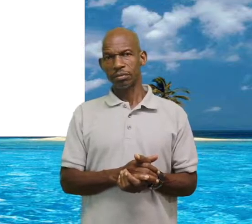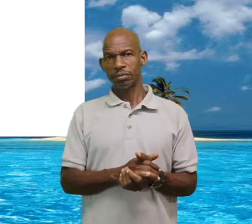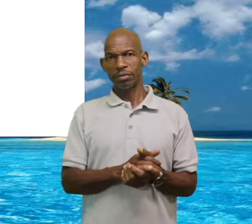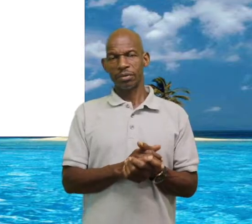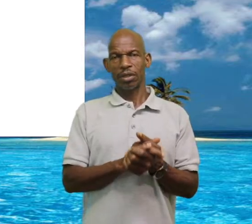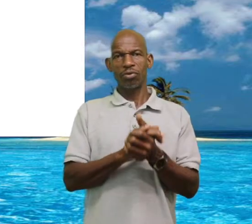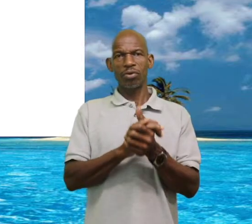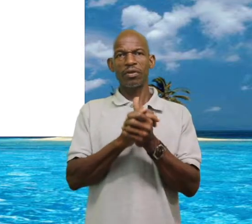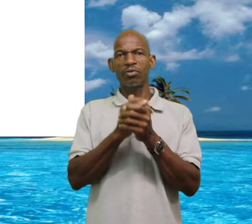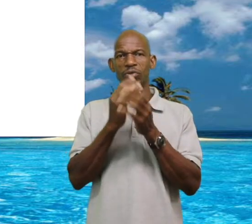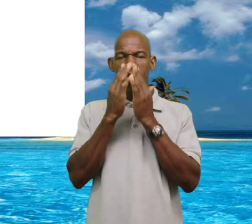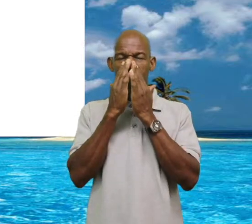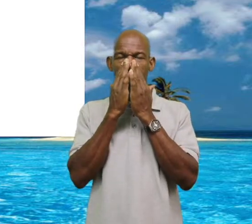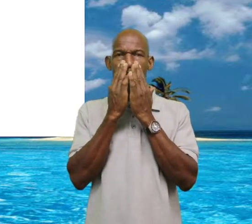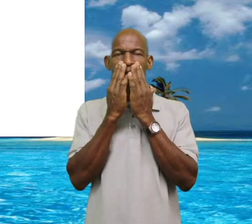all